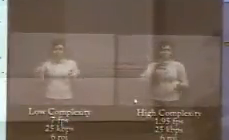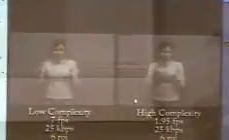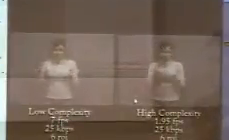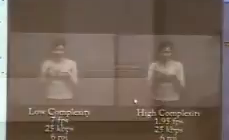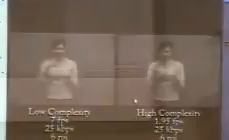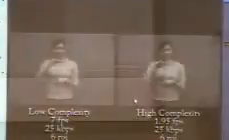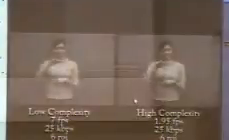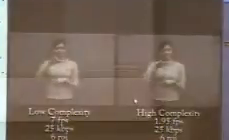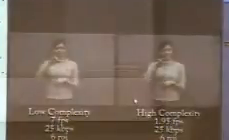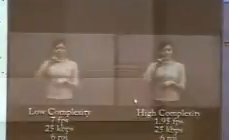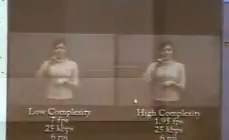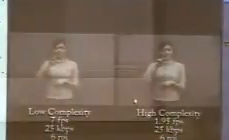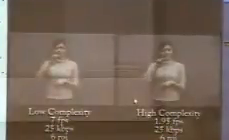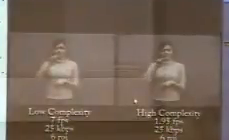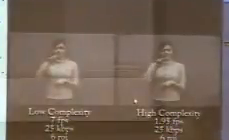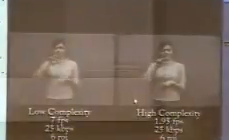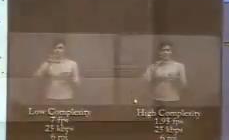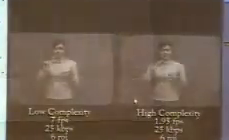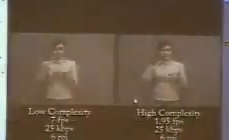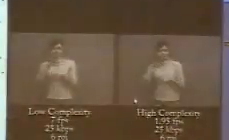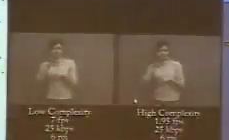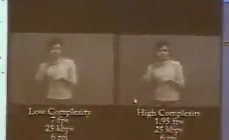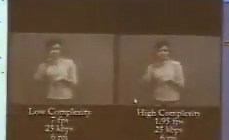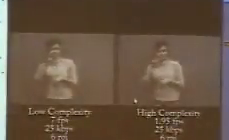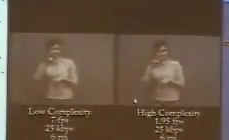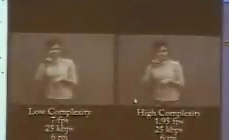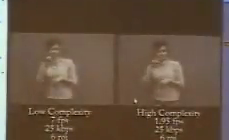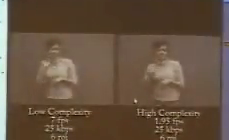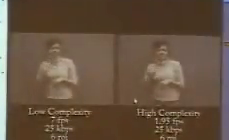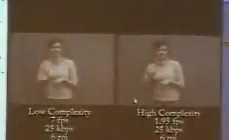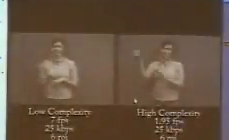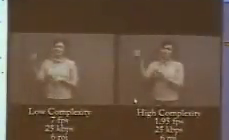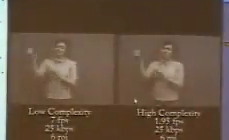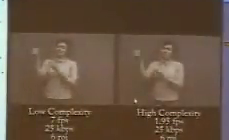I think it's pretty good. The one on the right